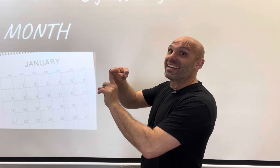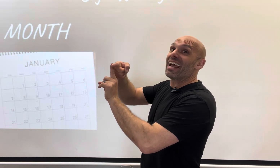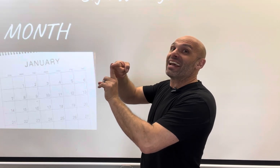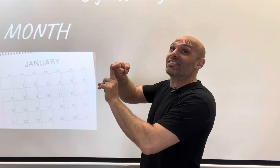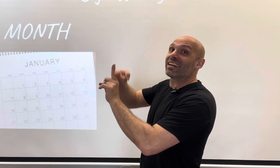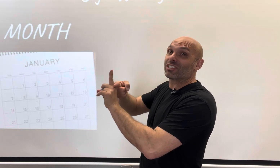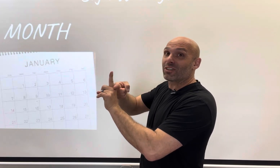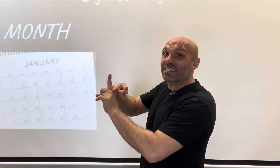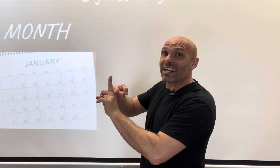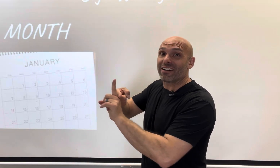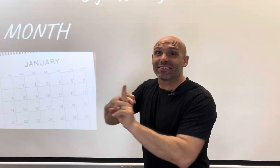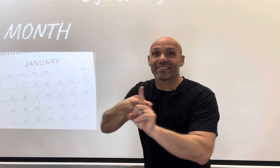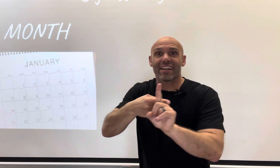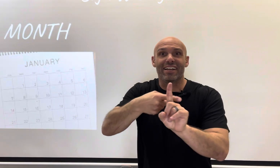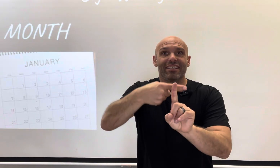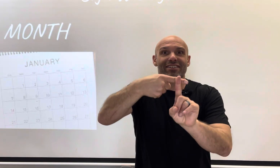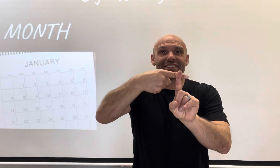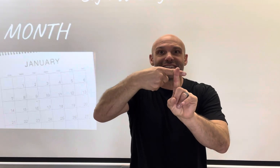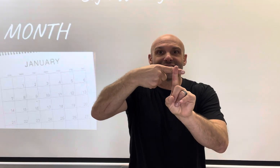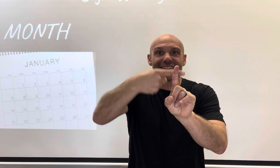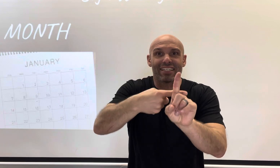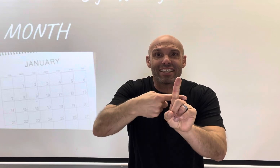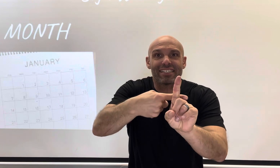And drag it straight down. Okay, so it's here.